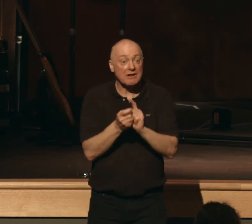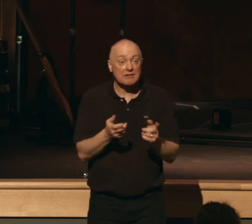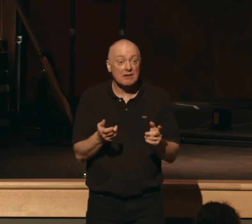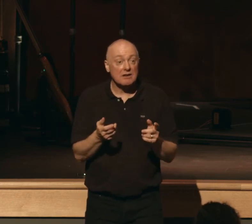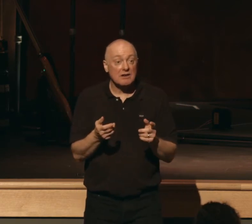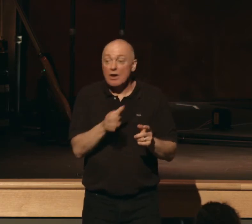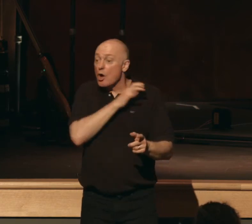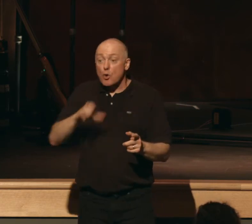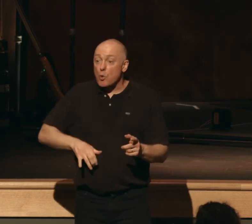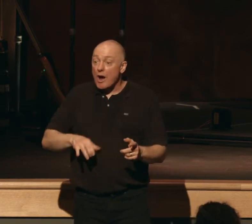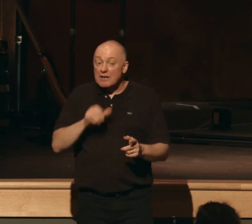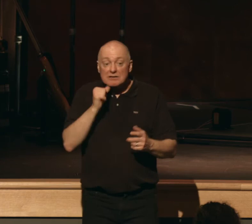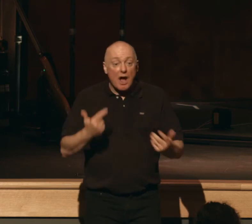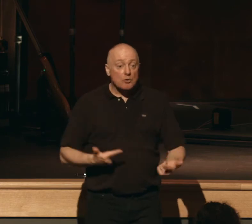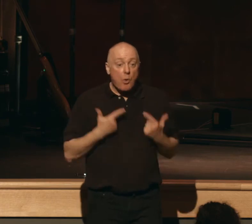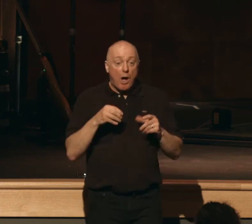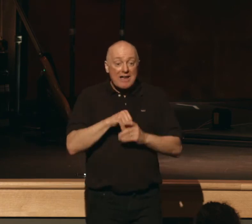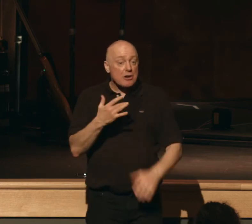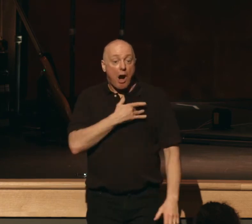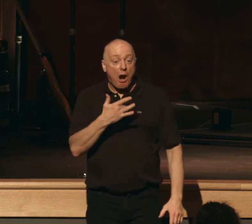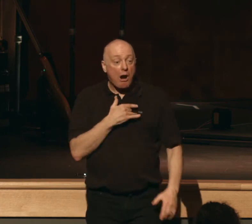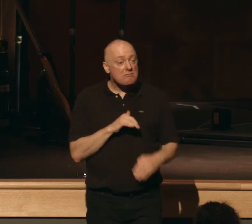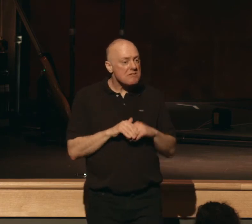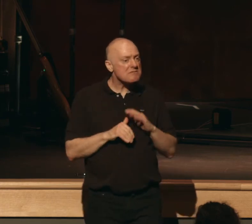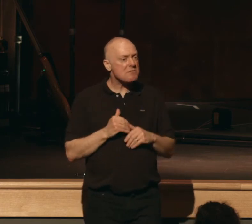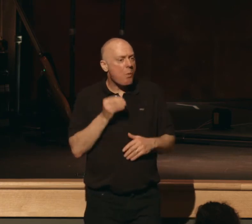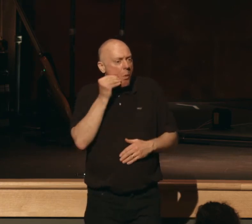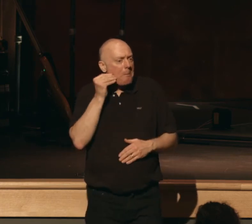is no Christ dwelling in our hearts.